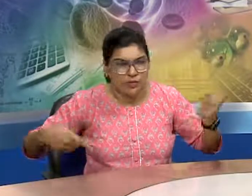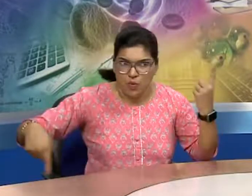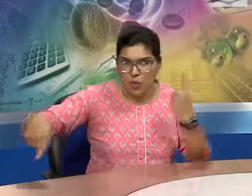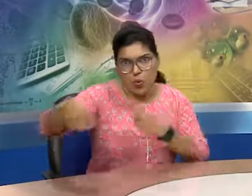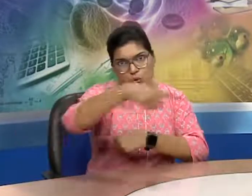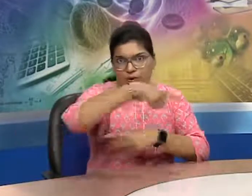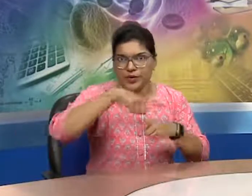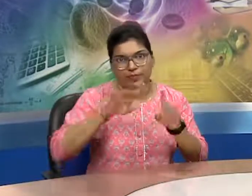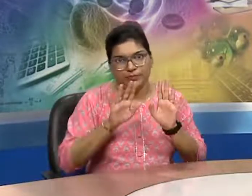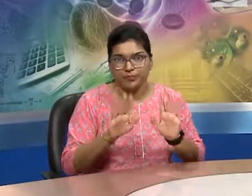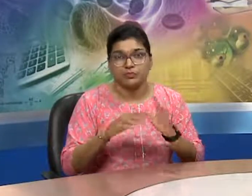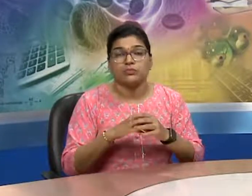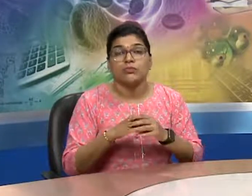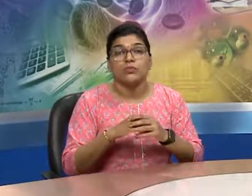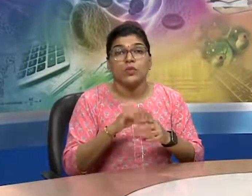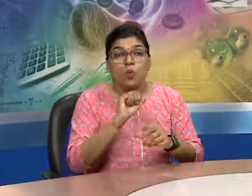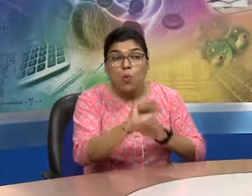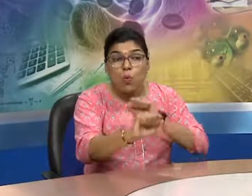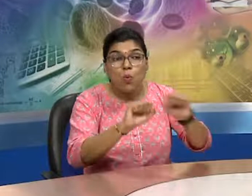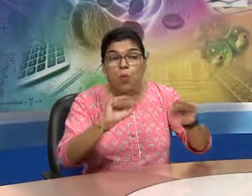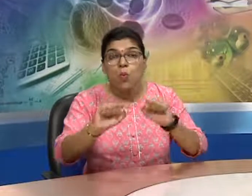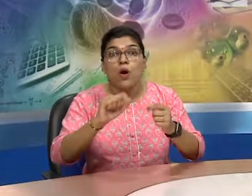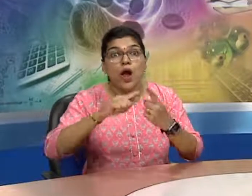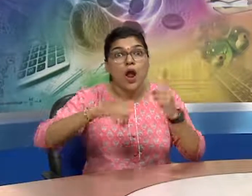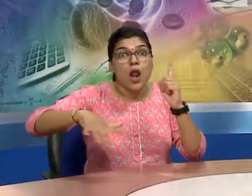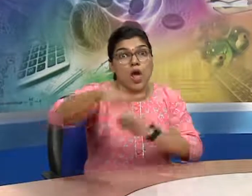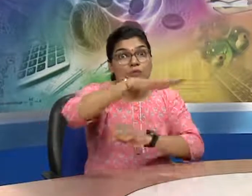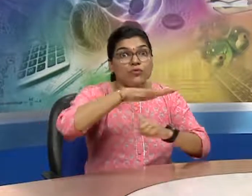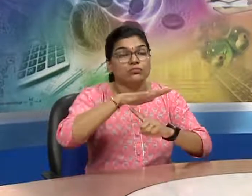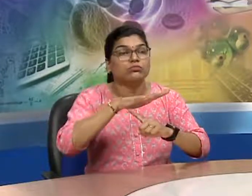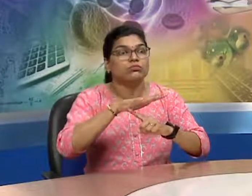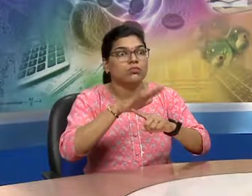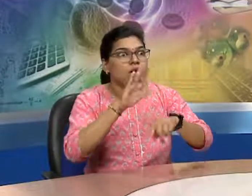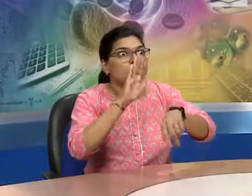Habitat is the physical environment in which an organism lives.